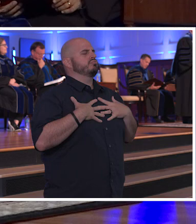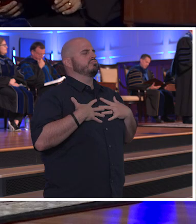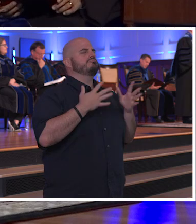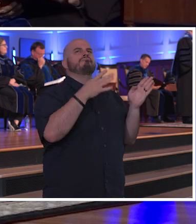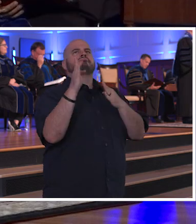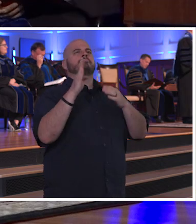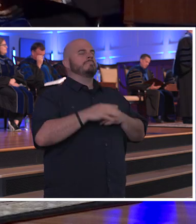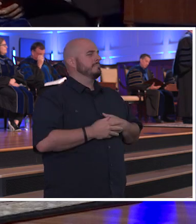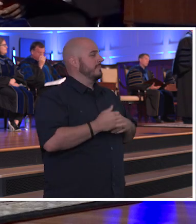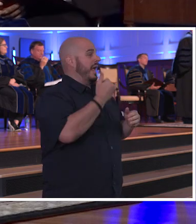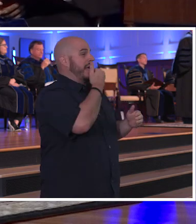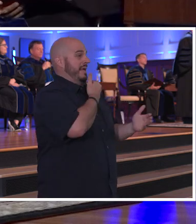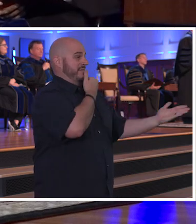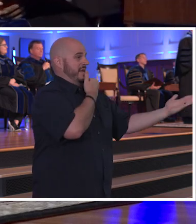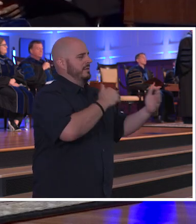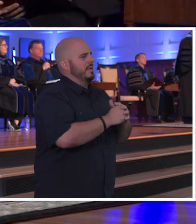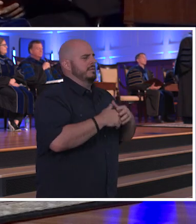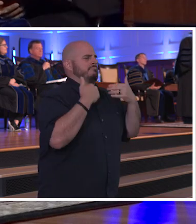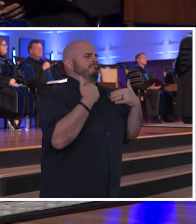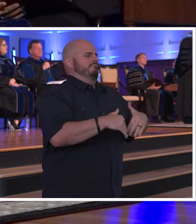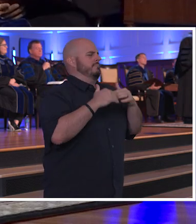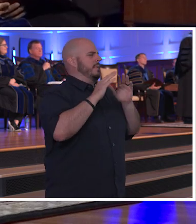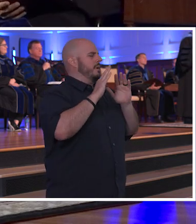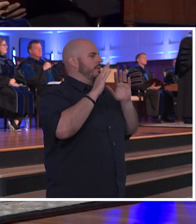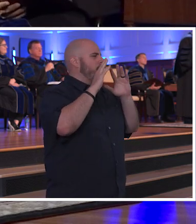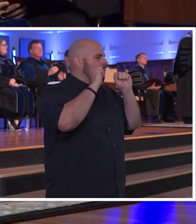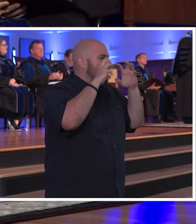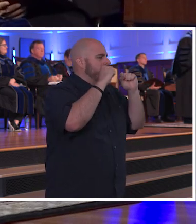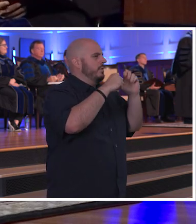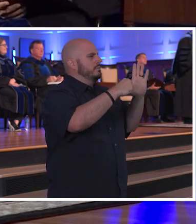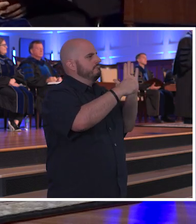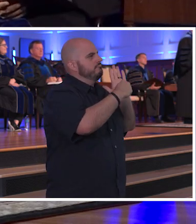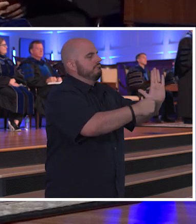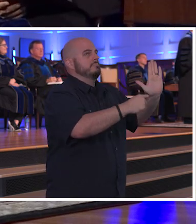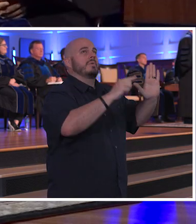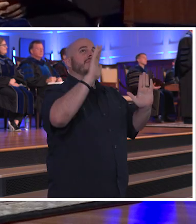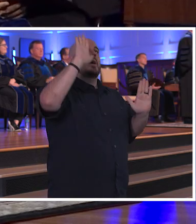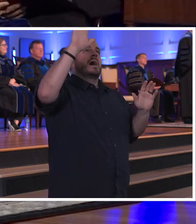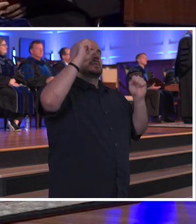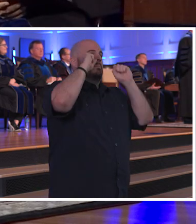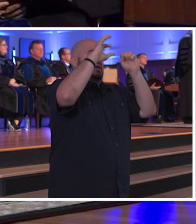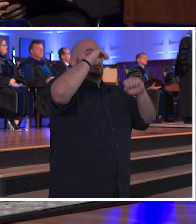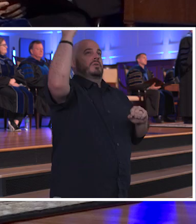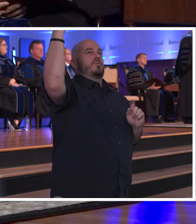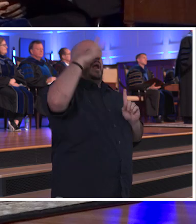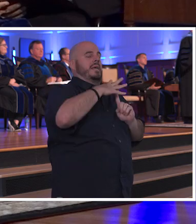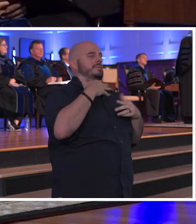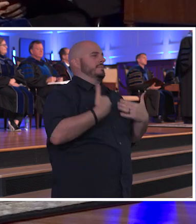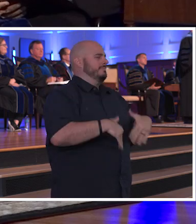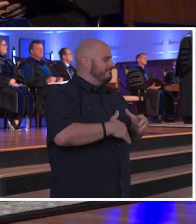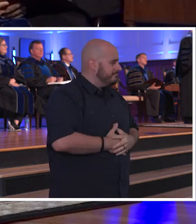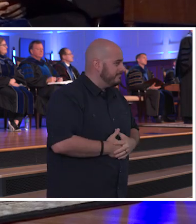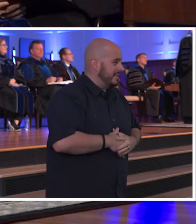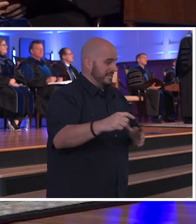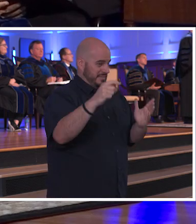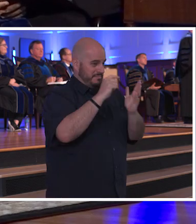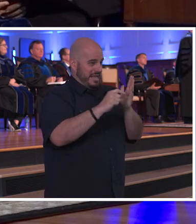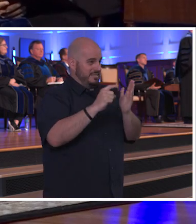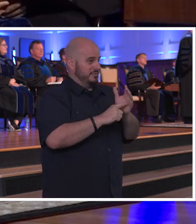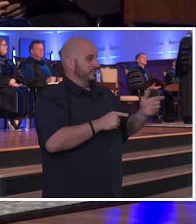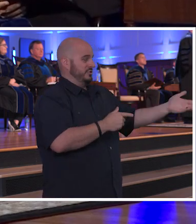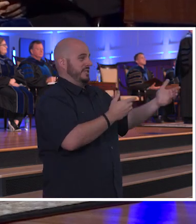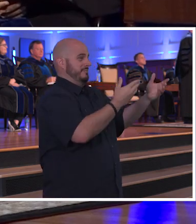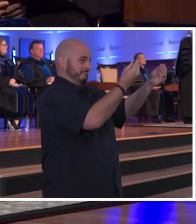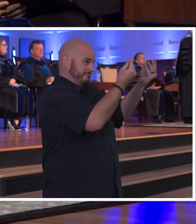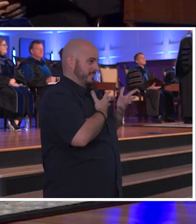a marvelous trophy of God's amazing grace. And this particular passage she shared with me is one of her